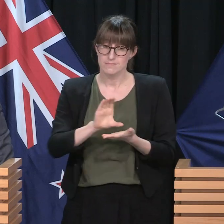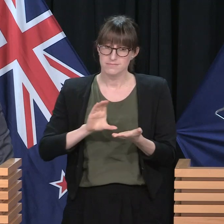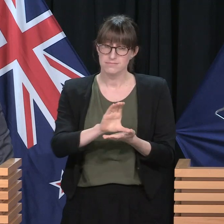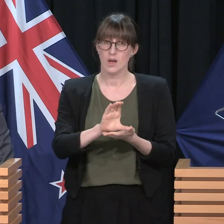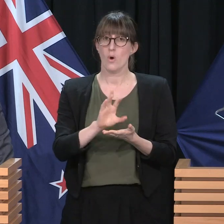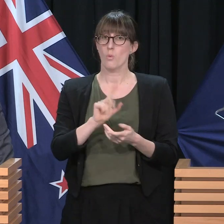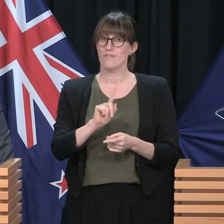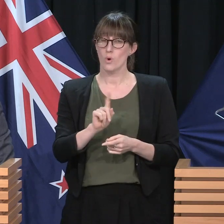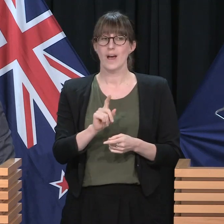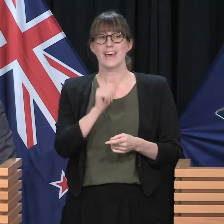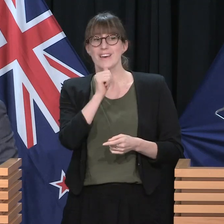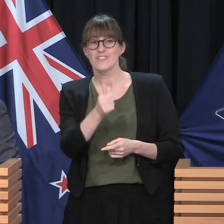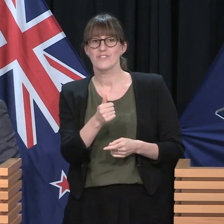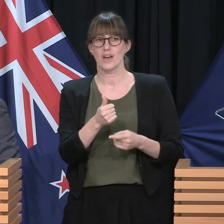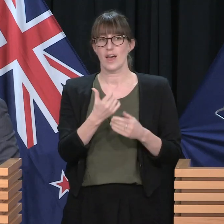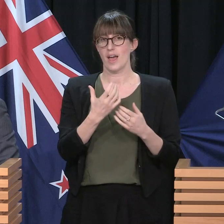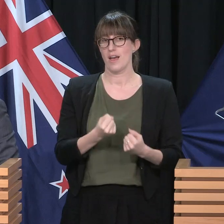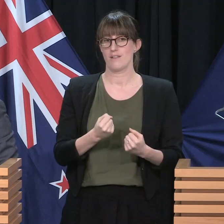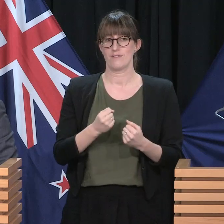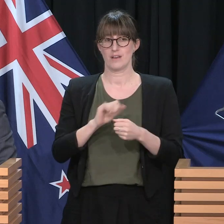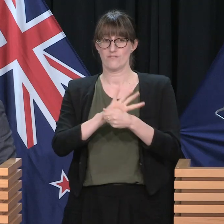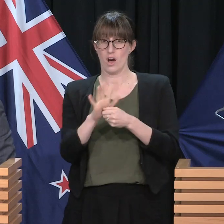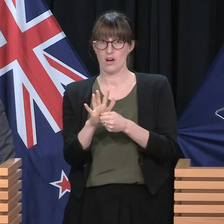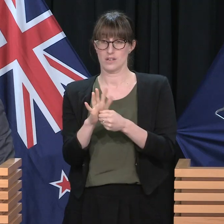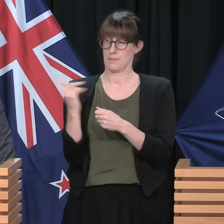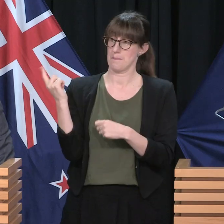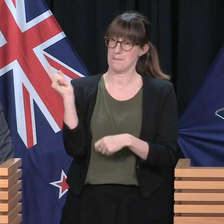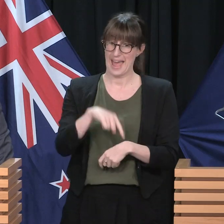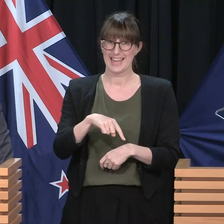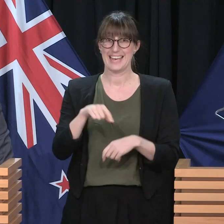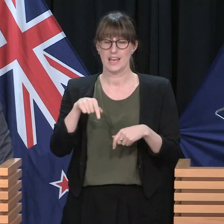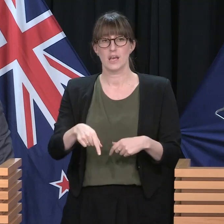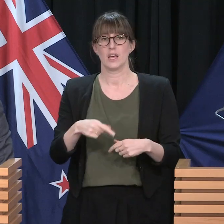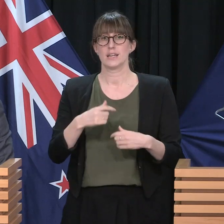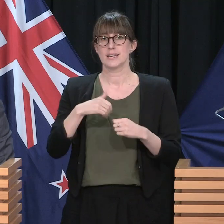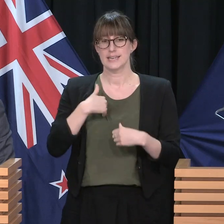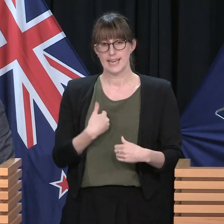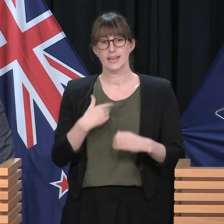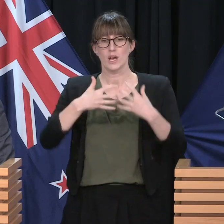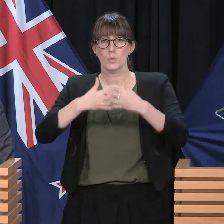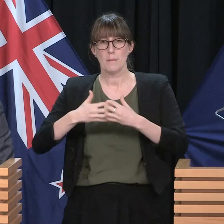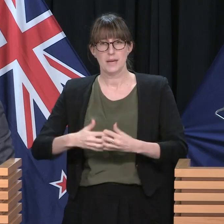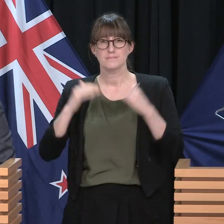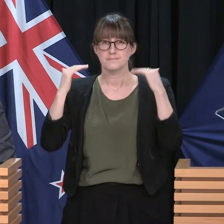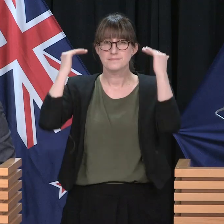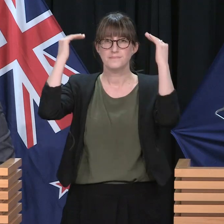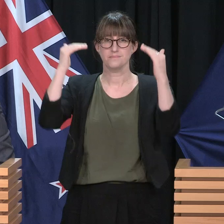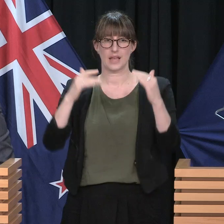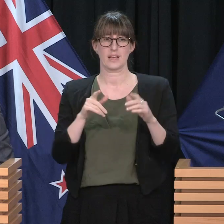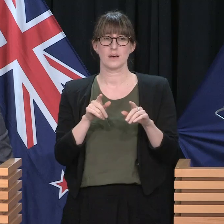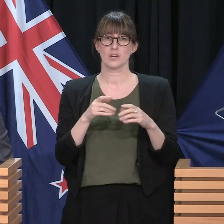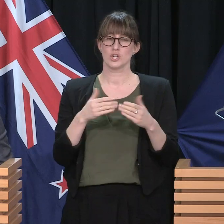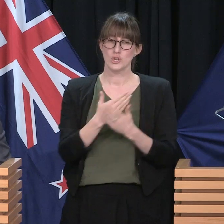have 348 more ventilators on order, with delivery due by the end of the year. And we've got orders for more